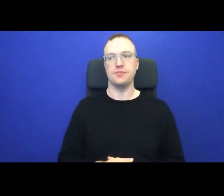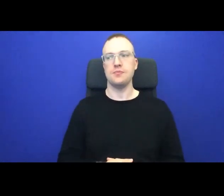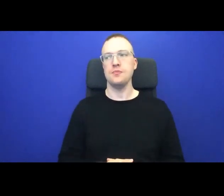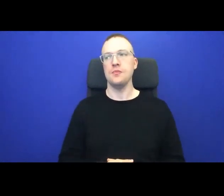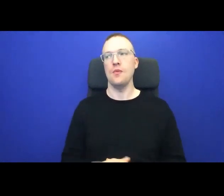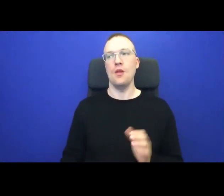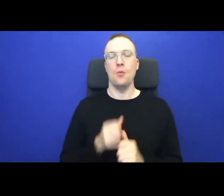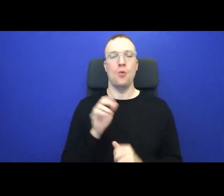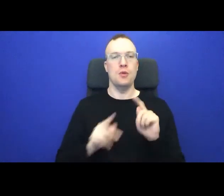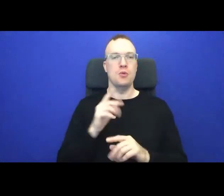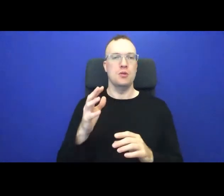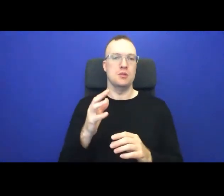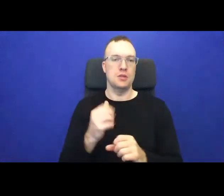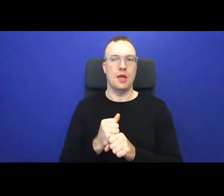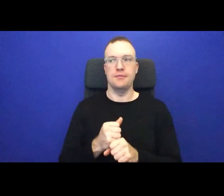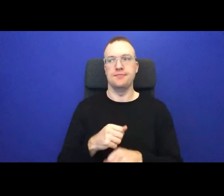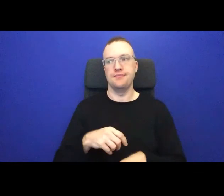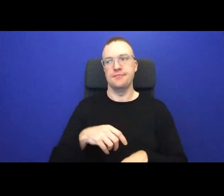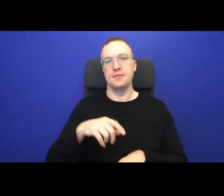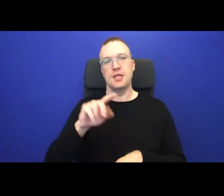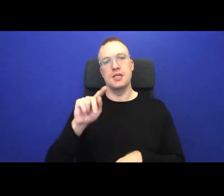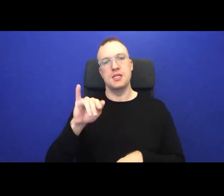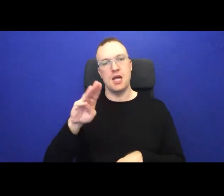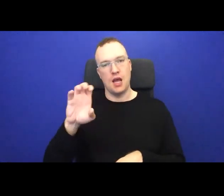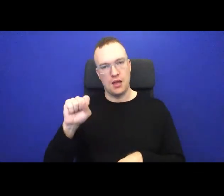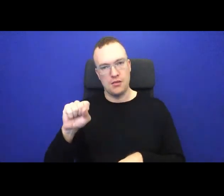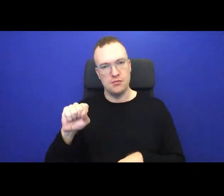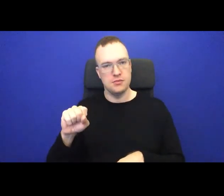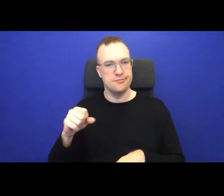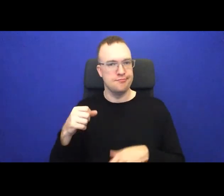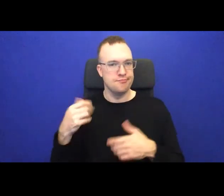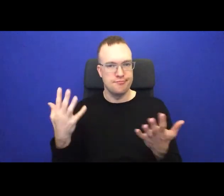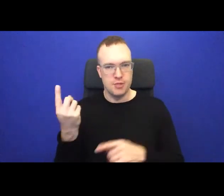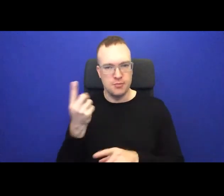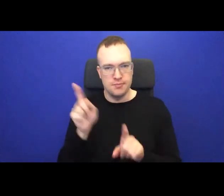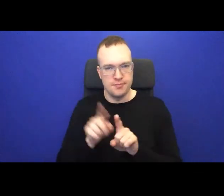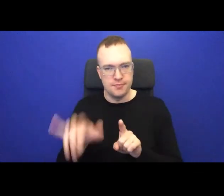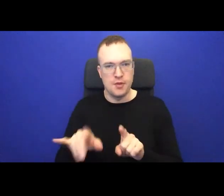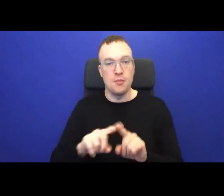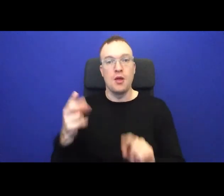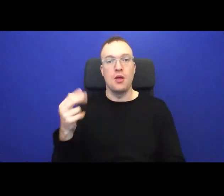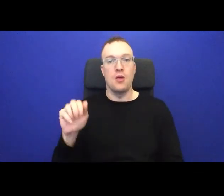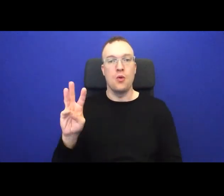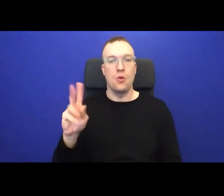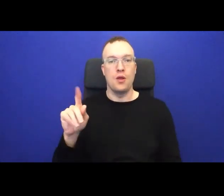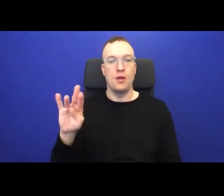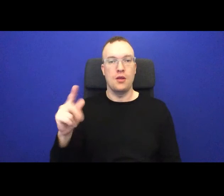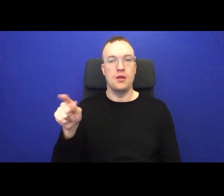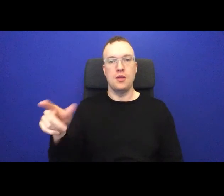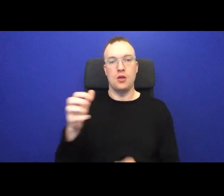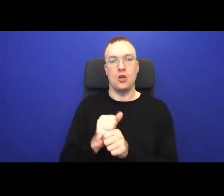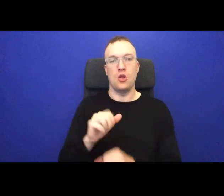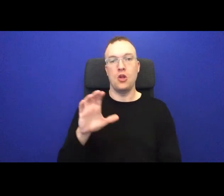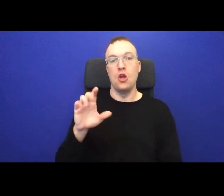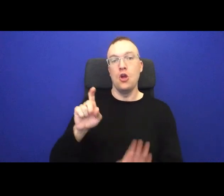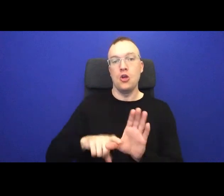Most people would get, I don't know, the Times or something like that. But Hawking got the Communist